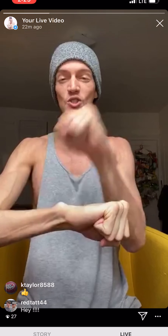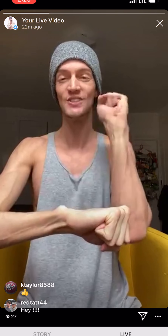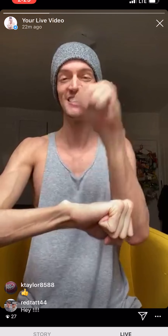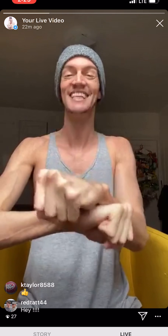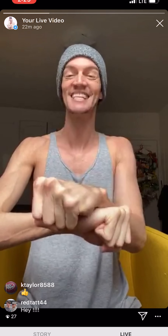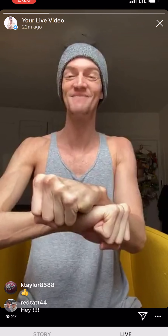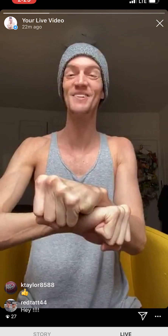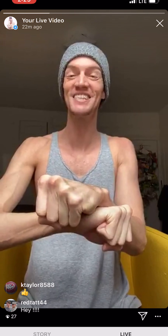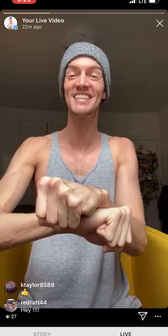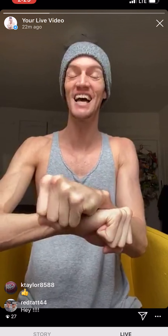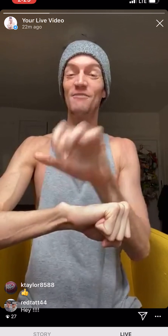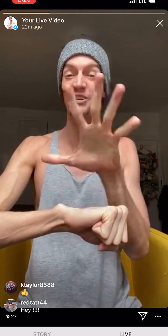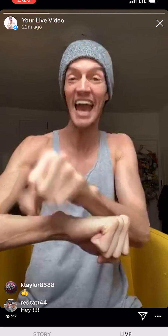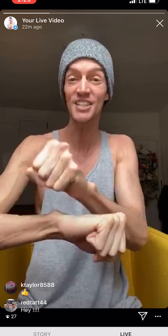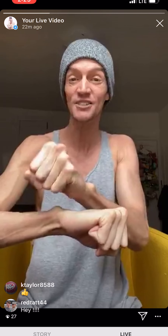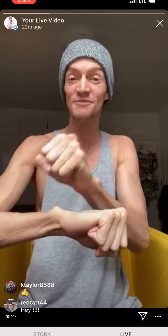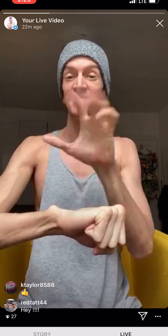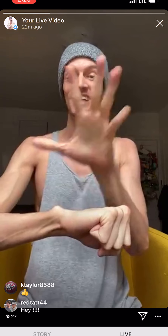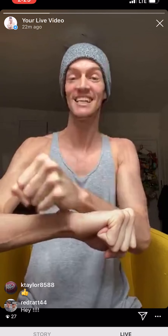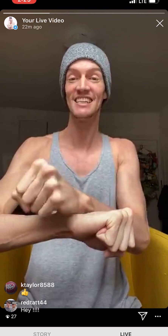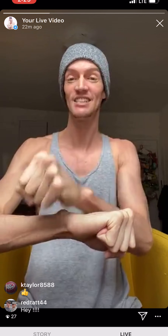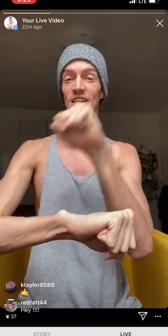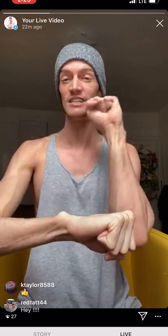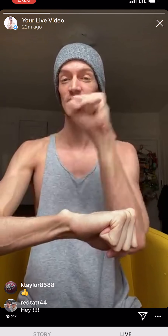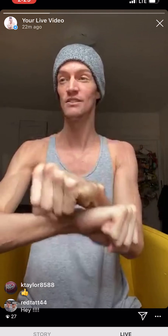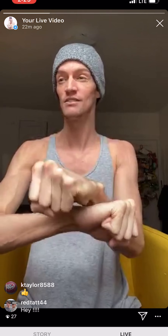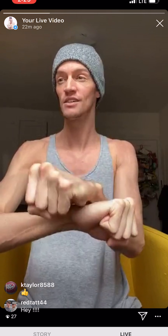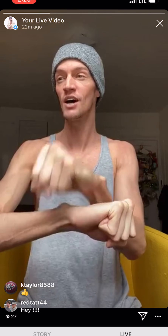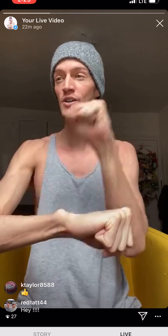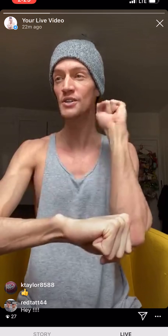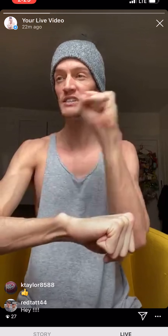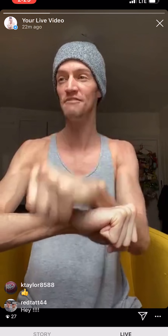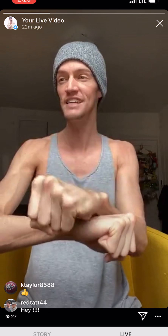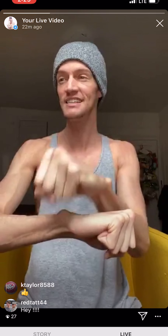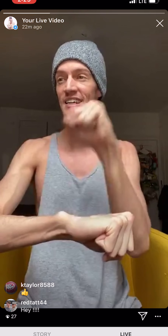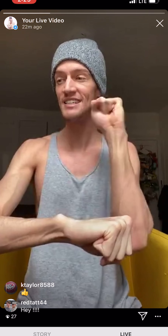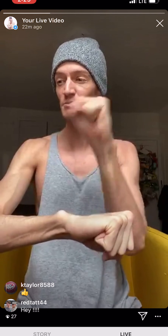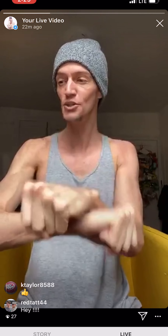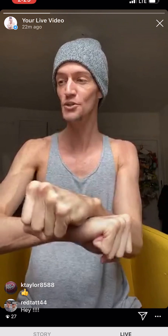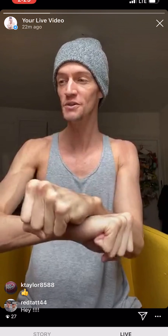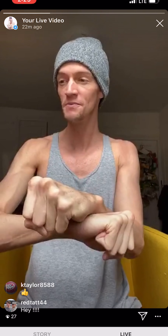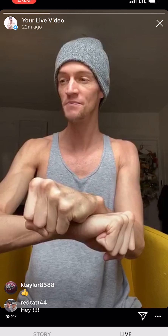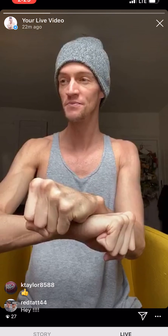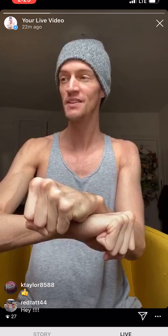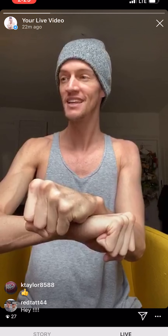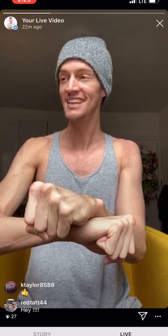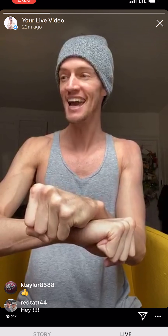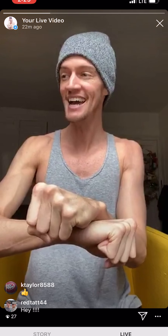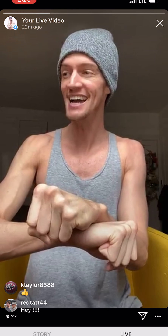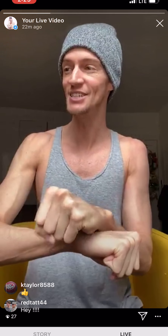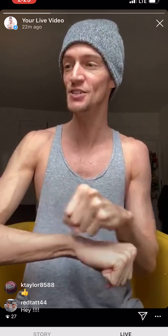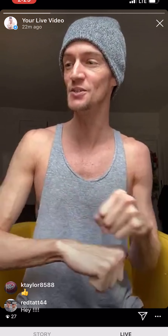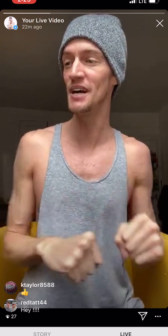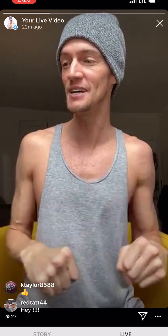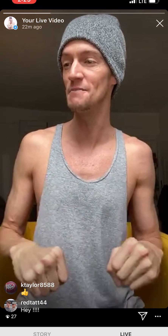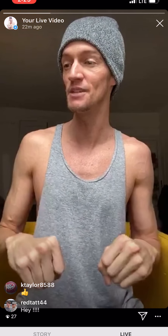That's similar to the sign for catch. To conquer, defeat, subdue. Yeah. To, um, to